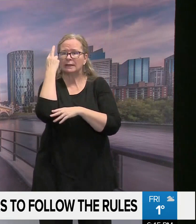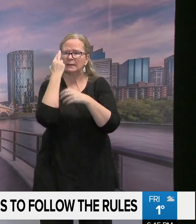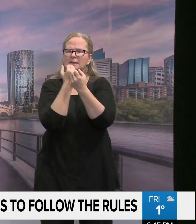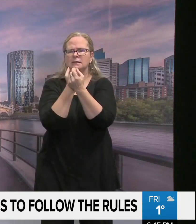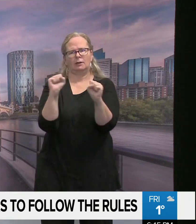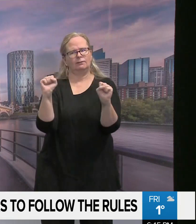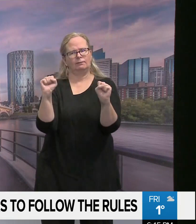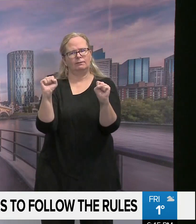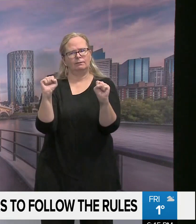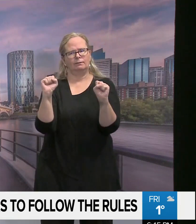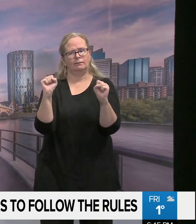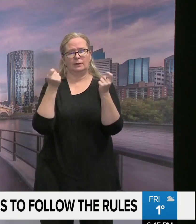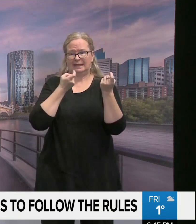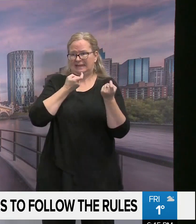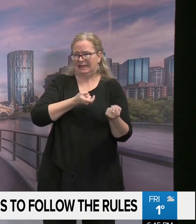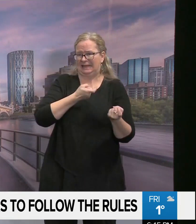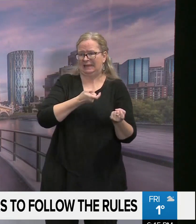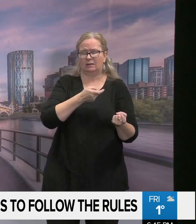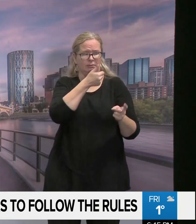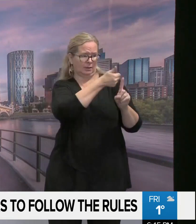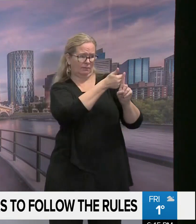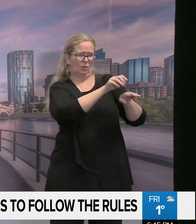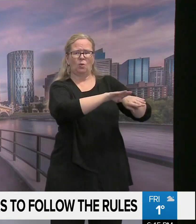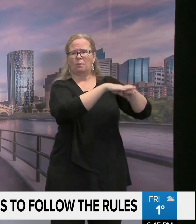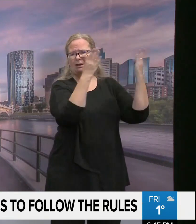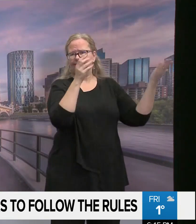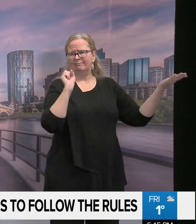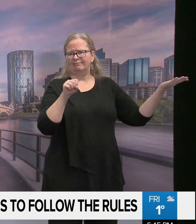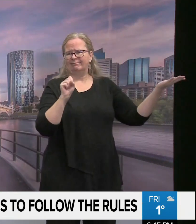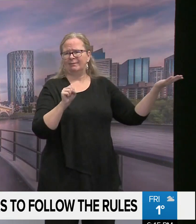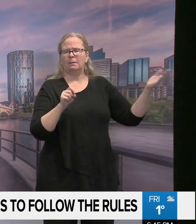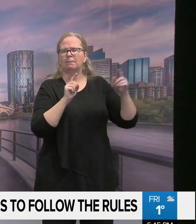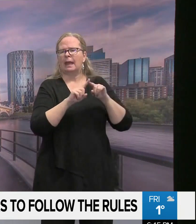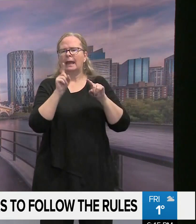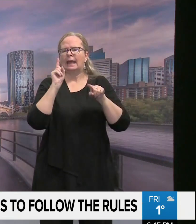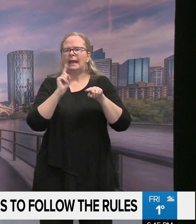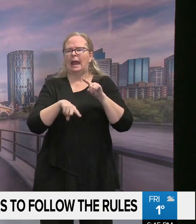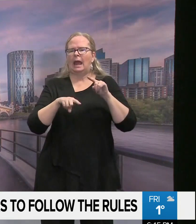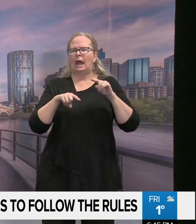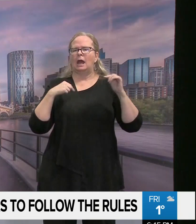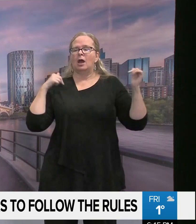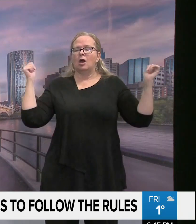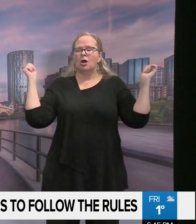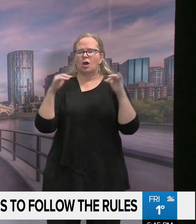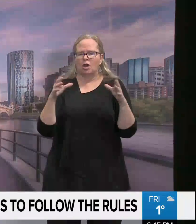are indeed open, but that is not an excuse to have big parties and gatherings with people you don't know.